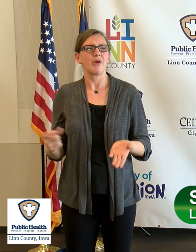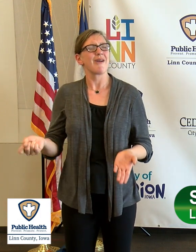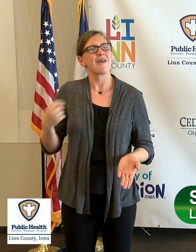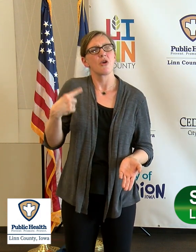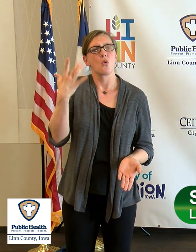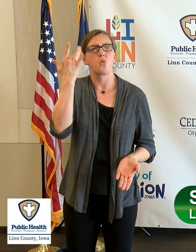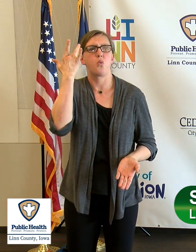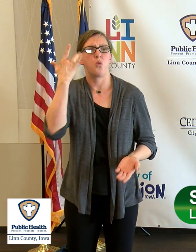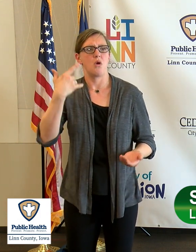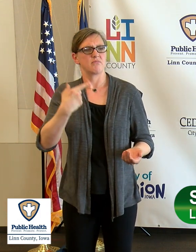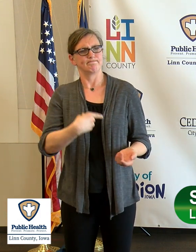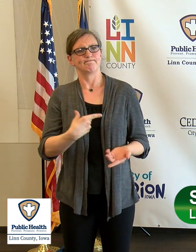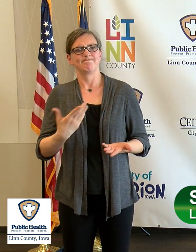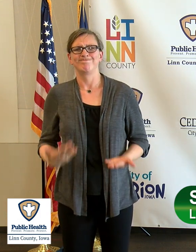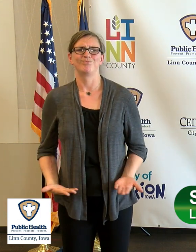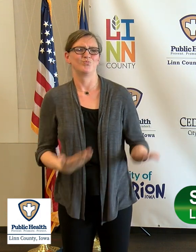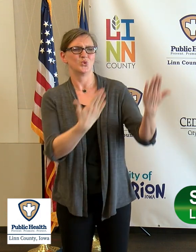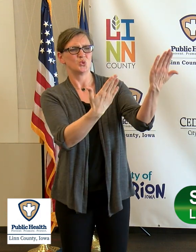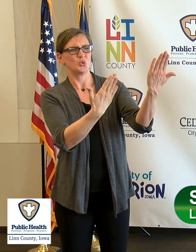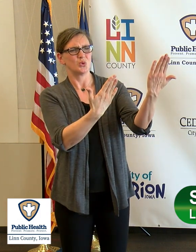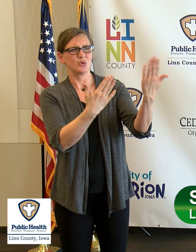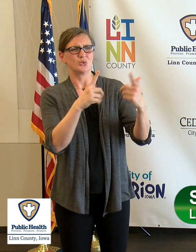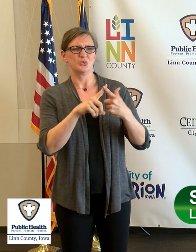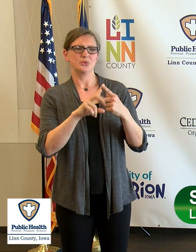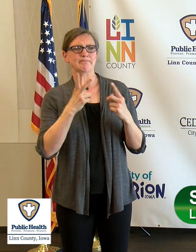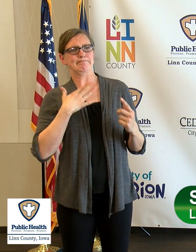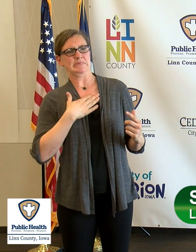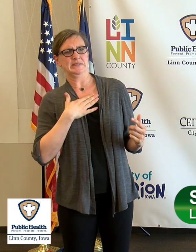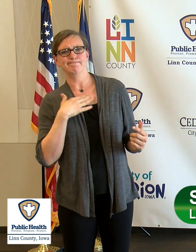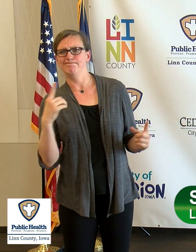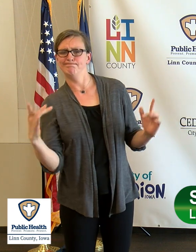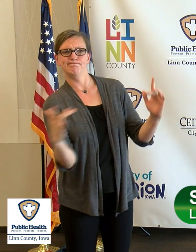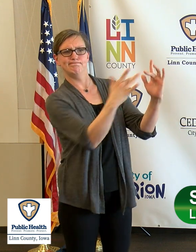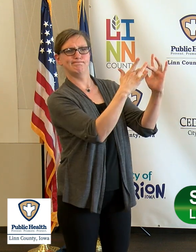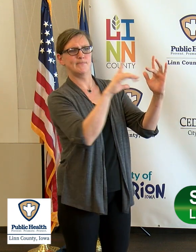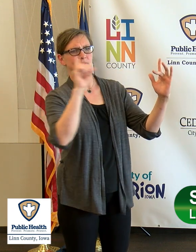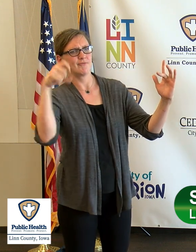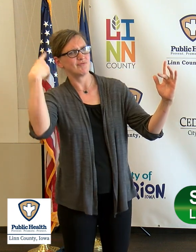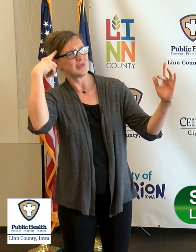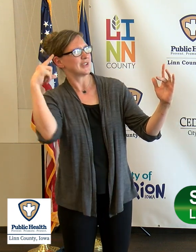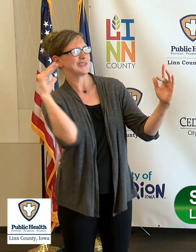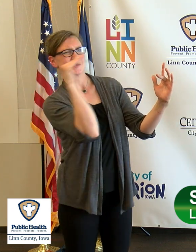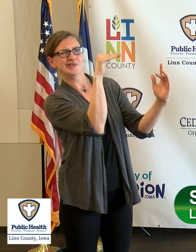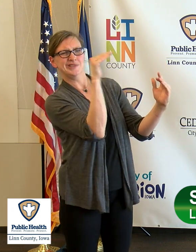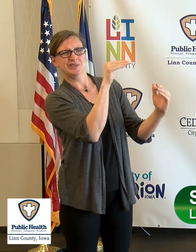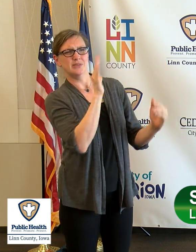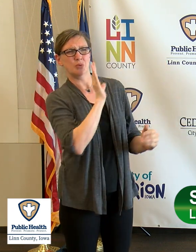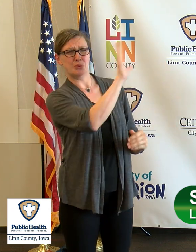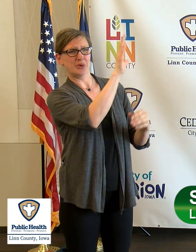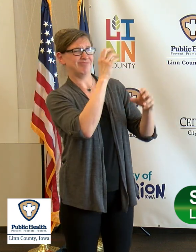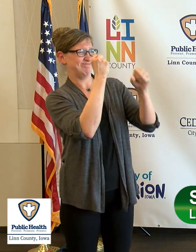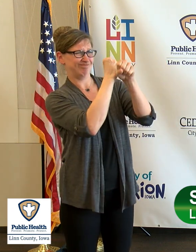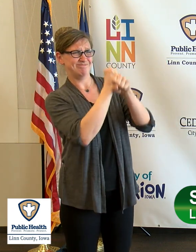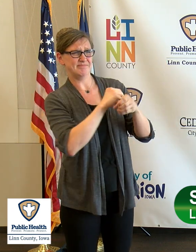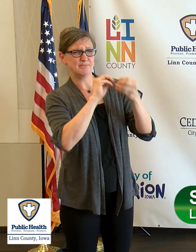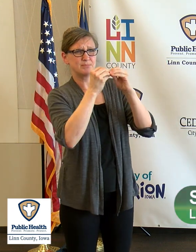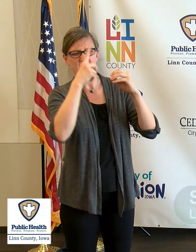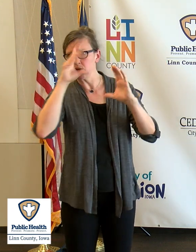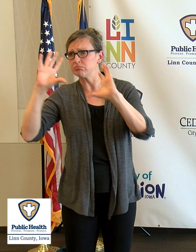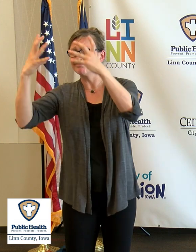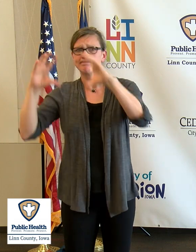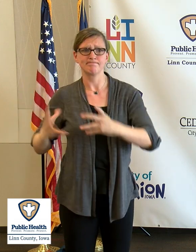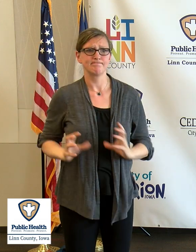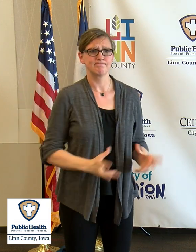is I brought up the fact that the governor's metrics that she has outlined for observing counties and regions,